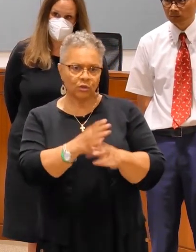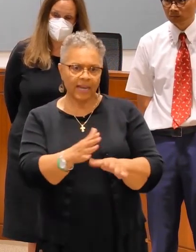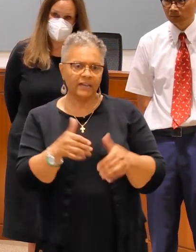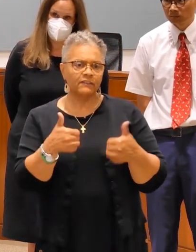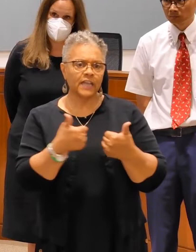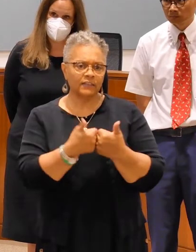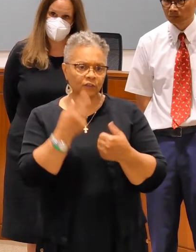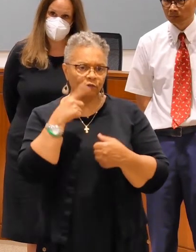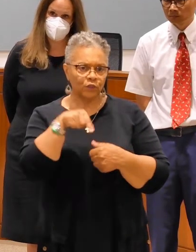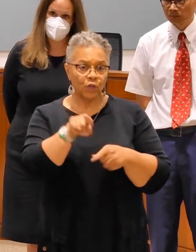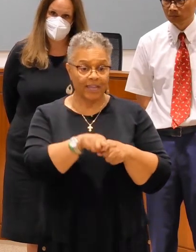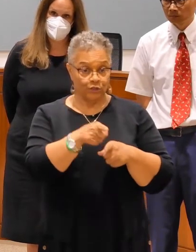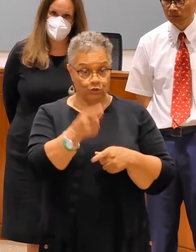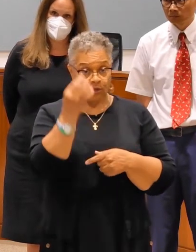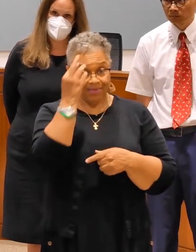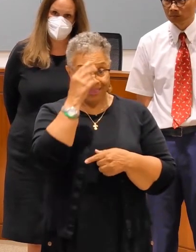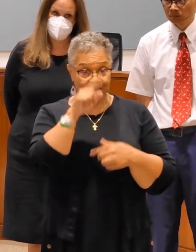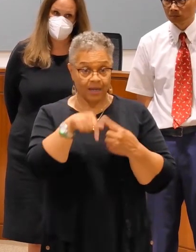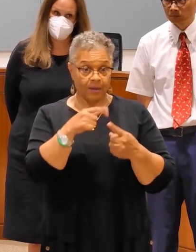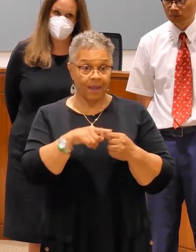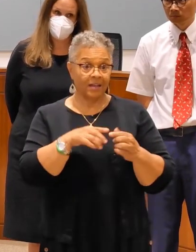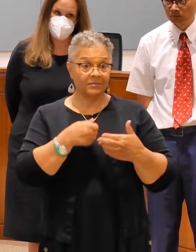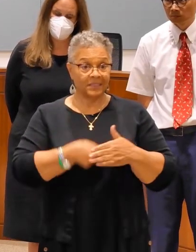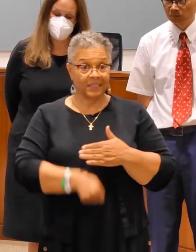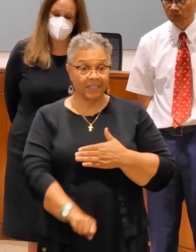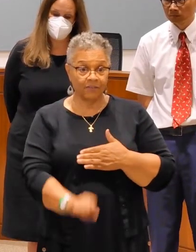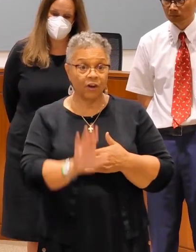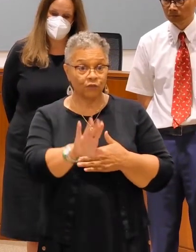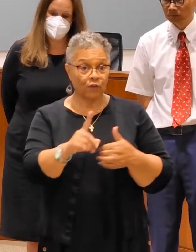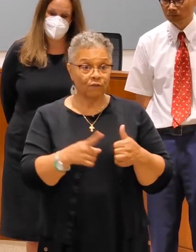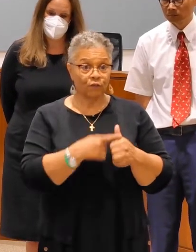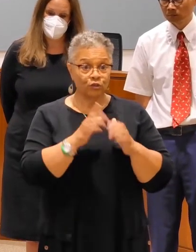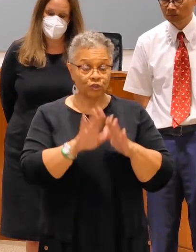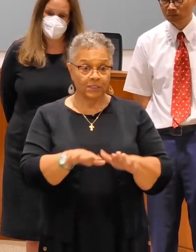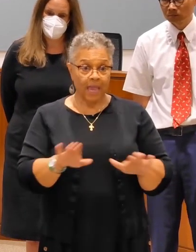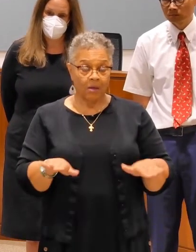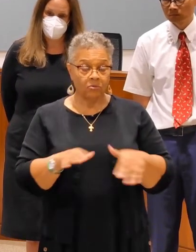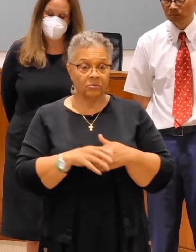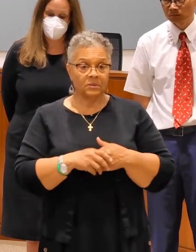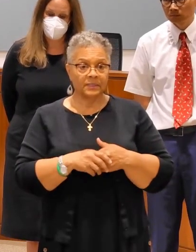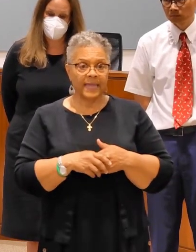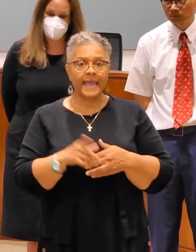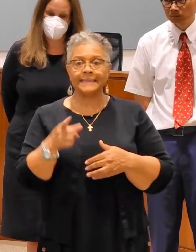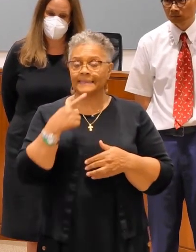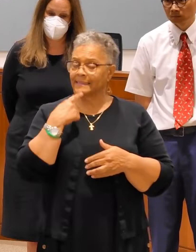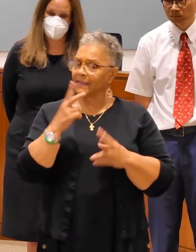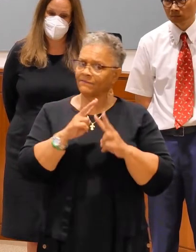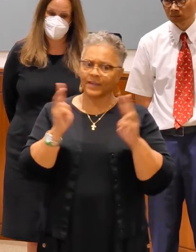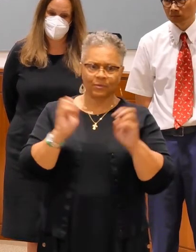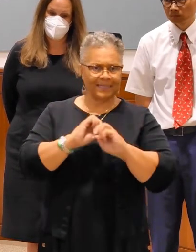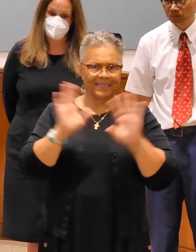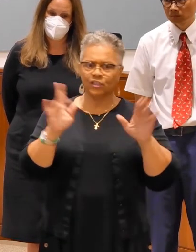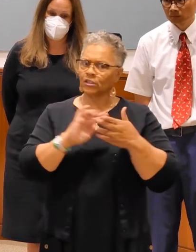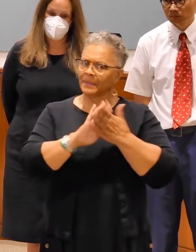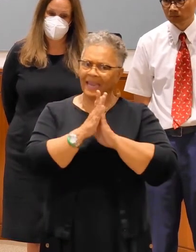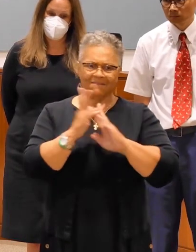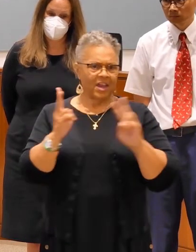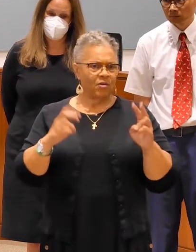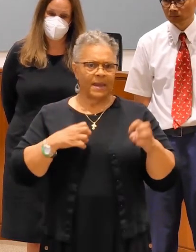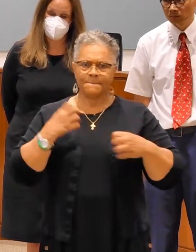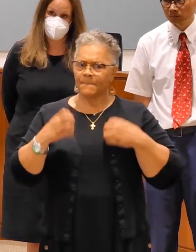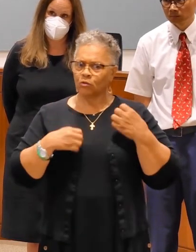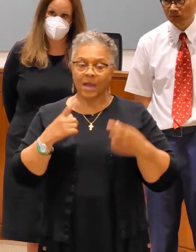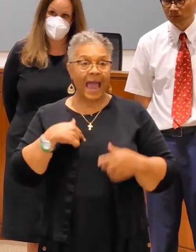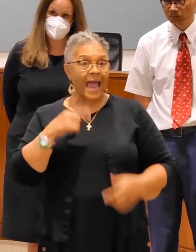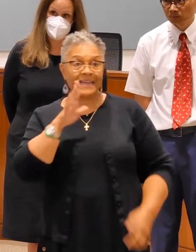challenges for you as you are thinking about the delivery of your first child. And she stated very clearly, I mean, she got emotional with me and said, I